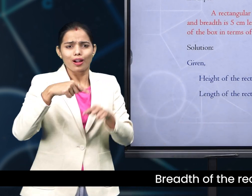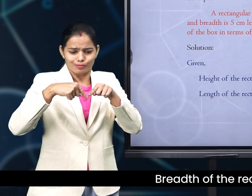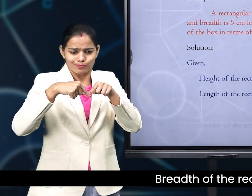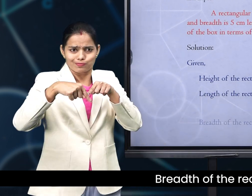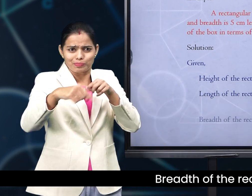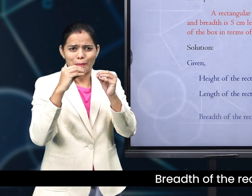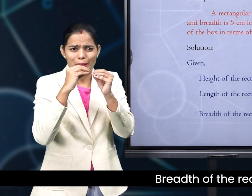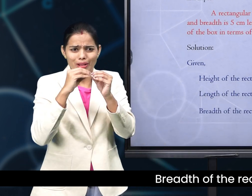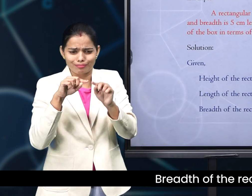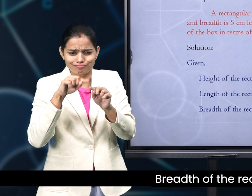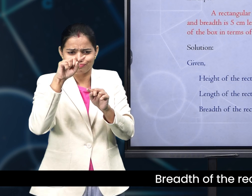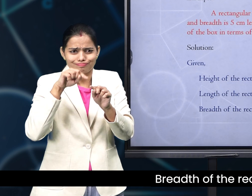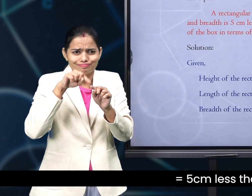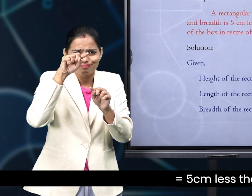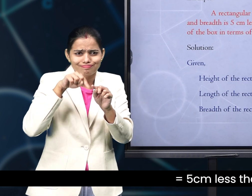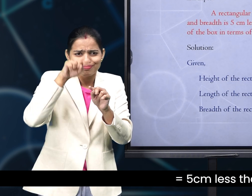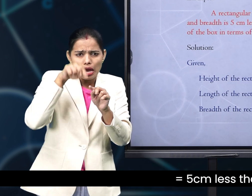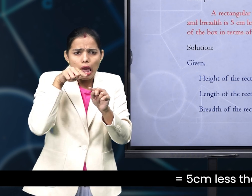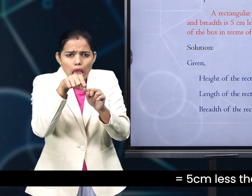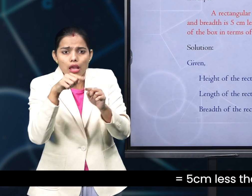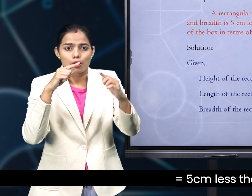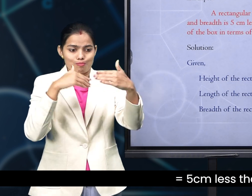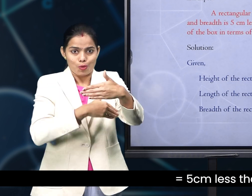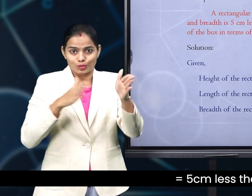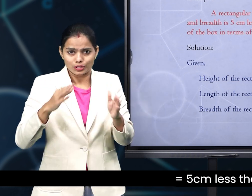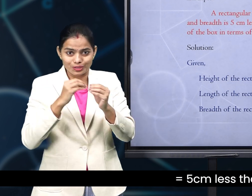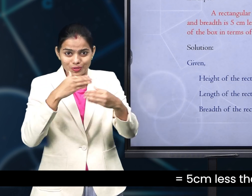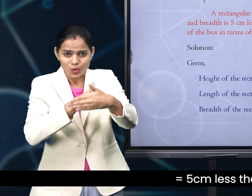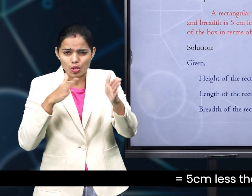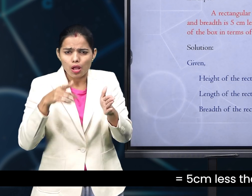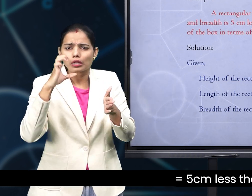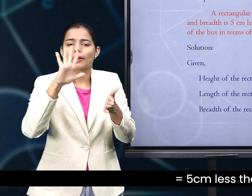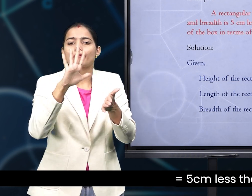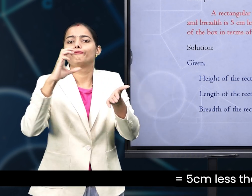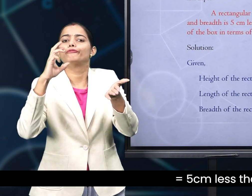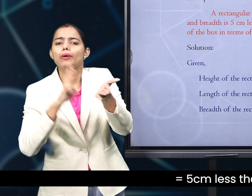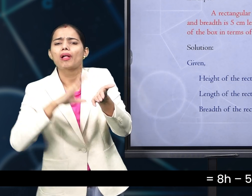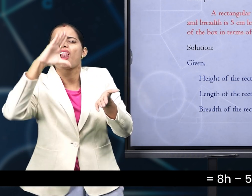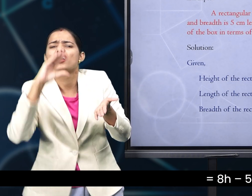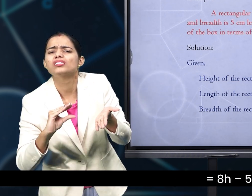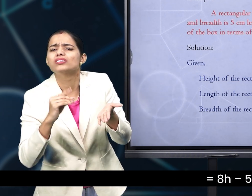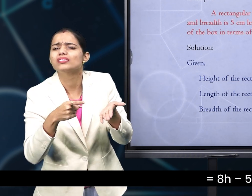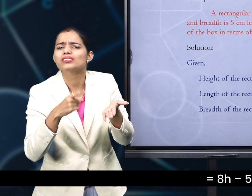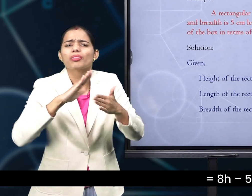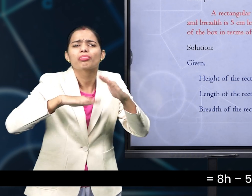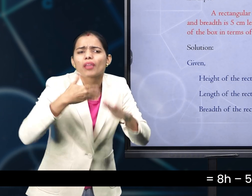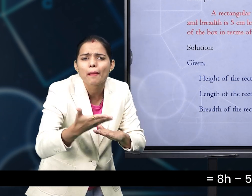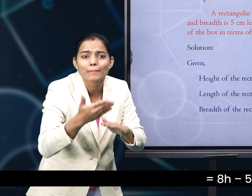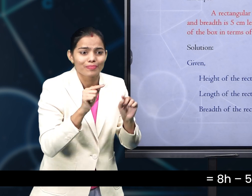Breadth of the rectangular box is equal to 5 cm less than length is equal to 8h